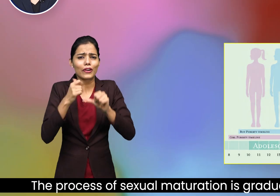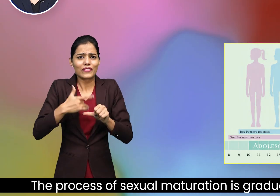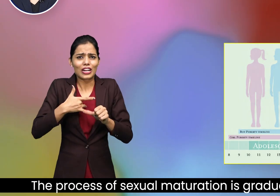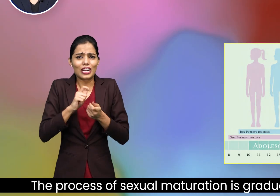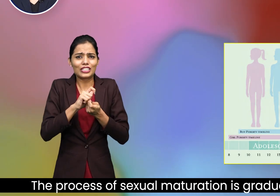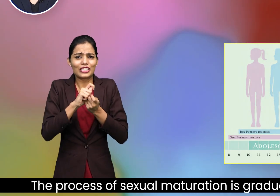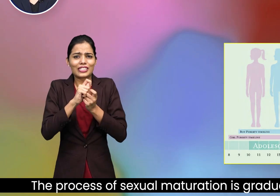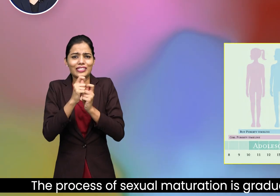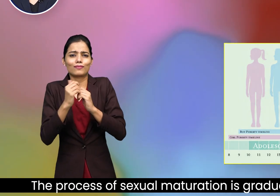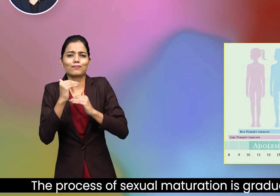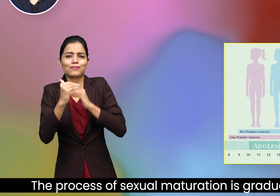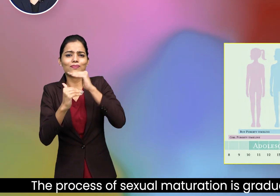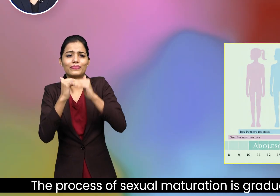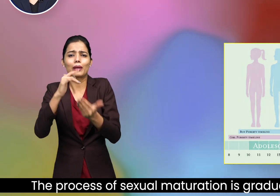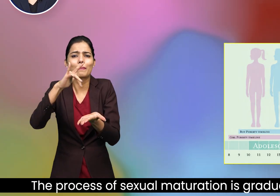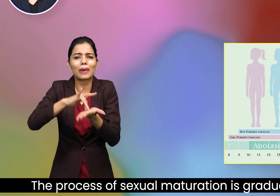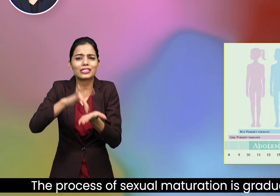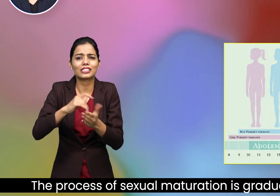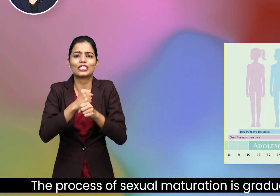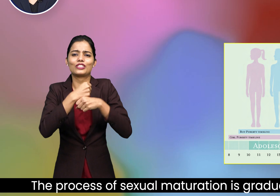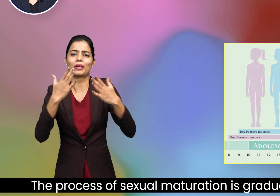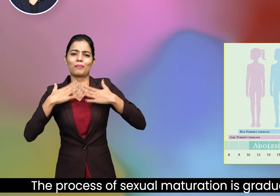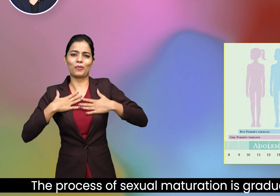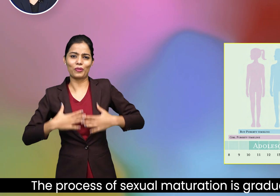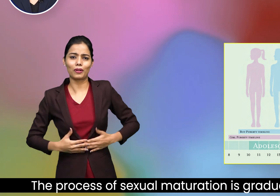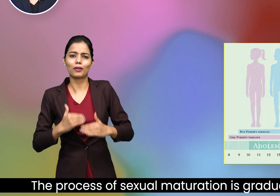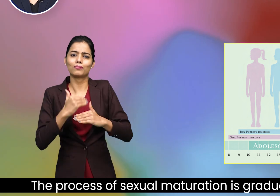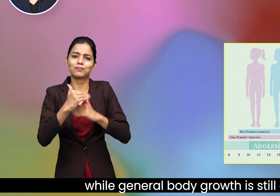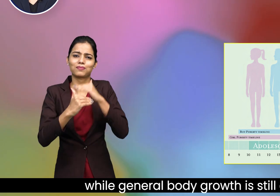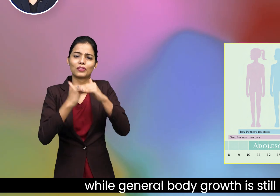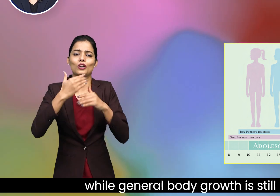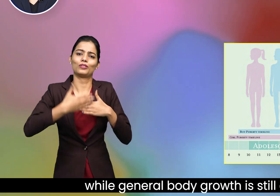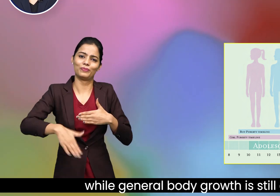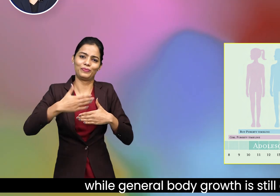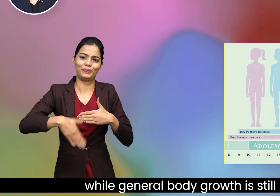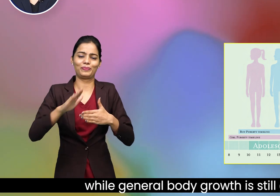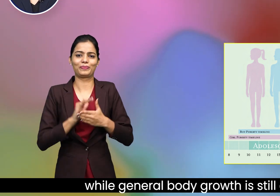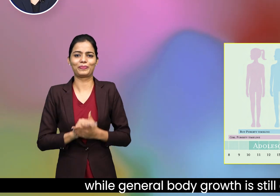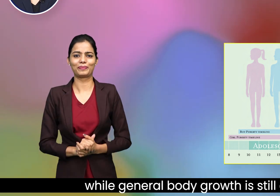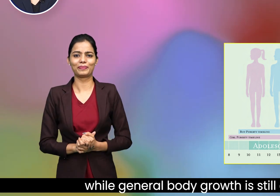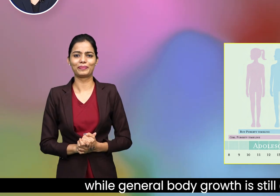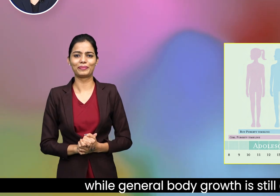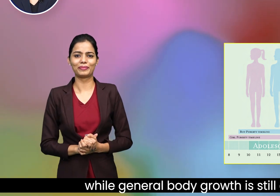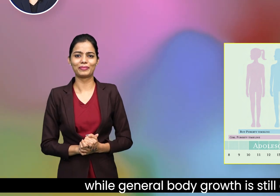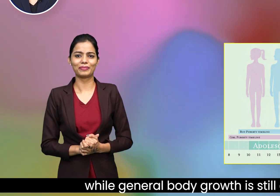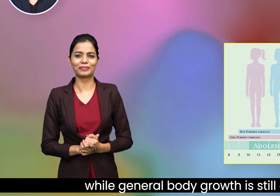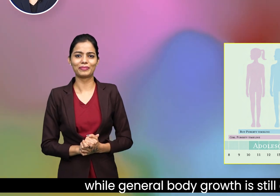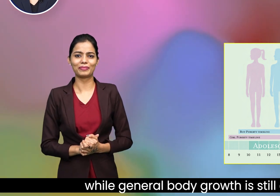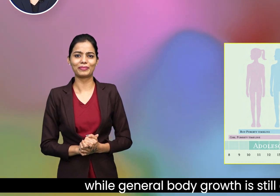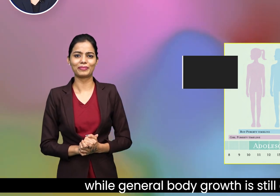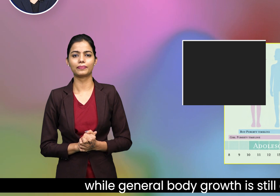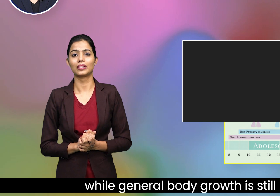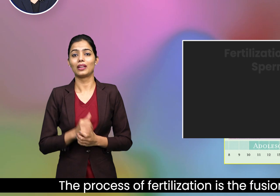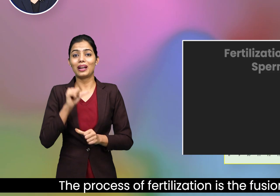of sexual maturation is gradual and takes place while general body growth is still going